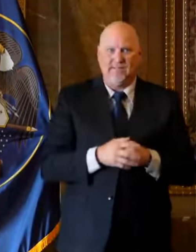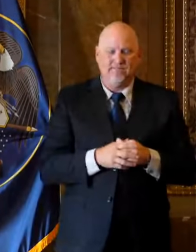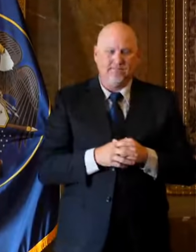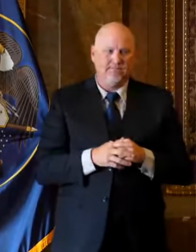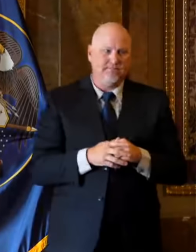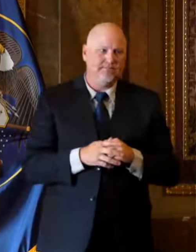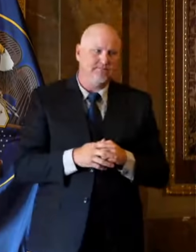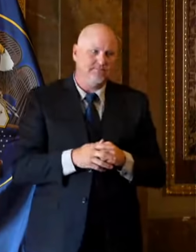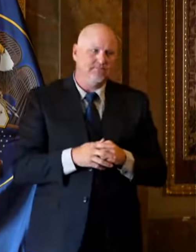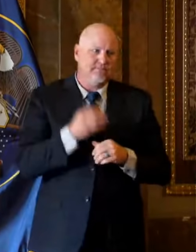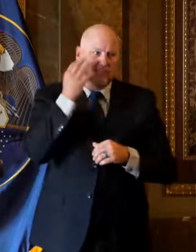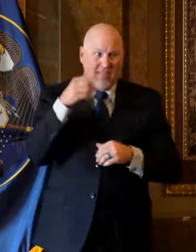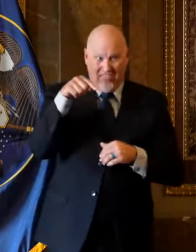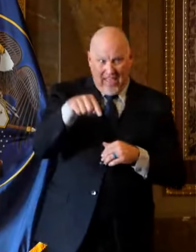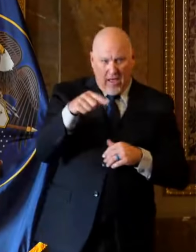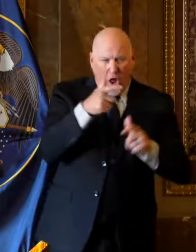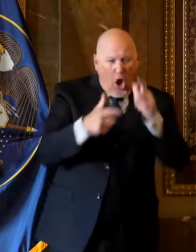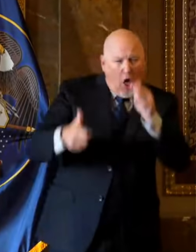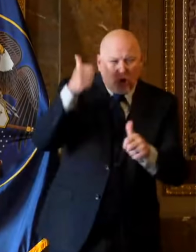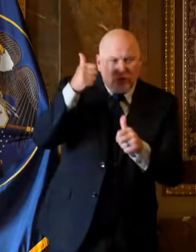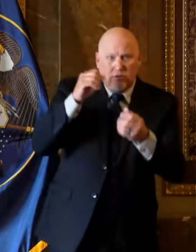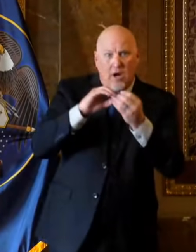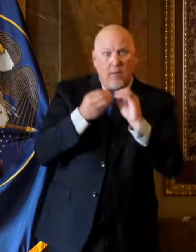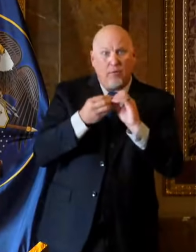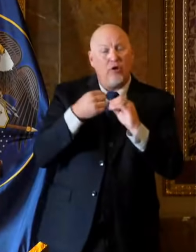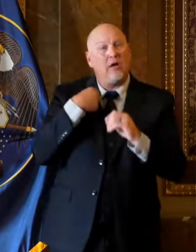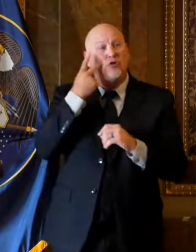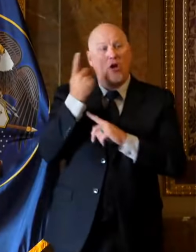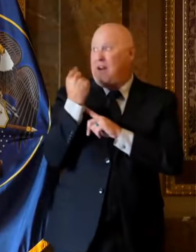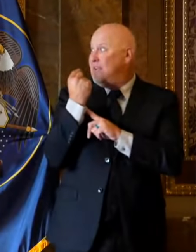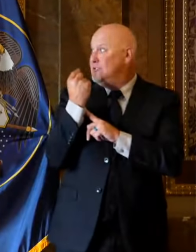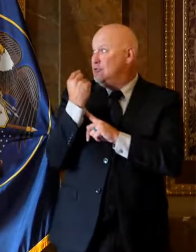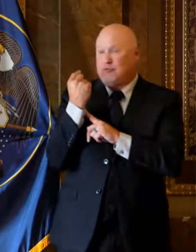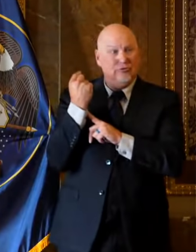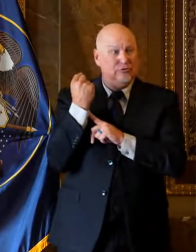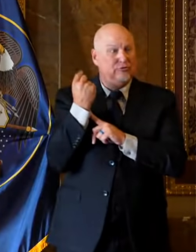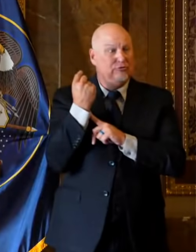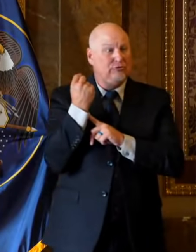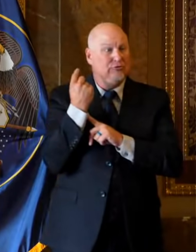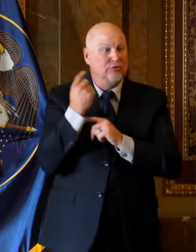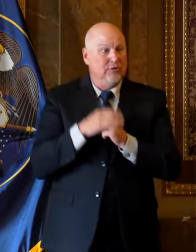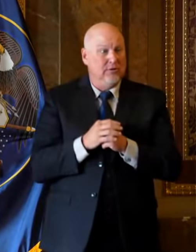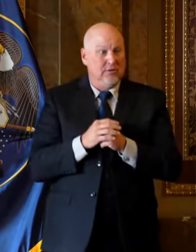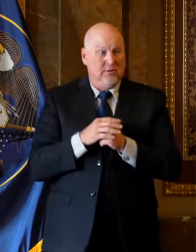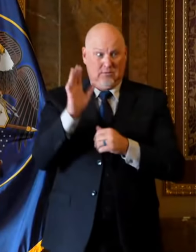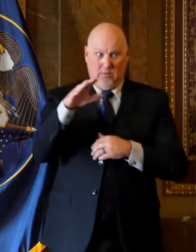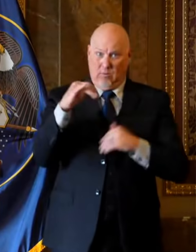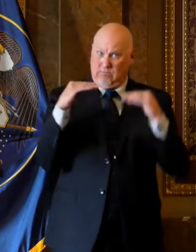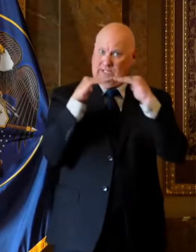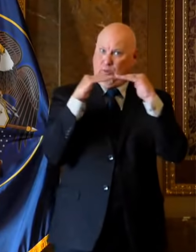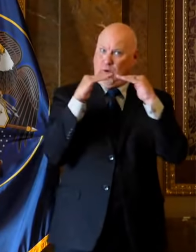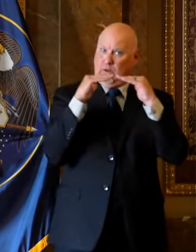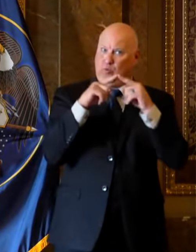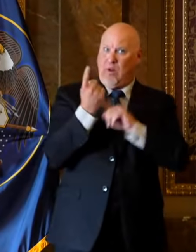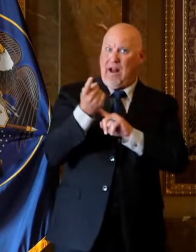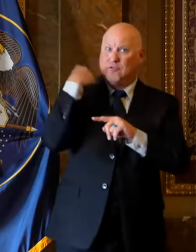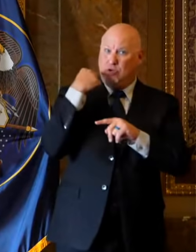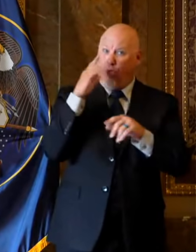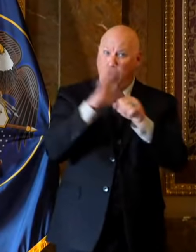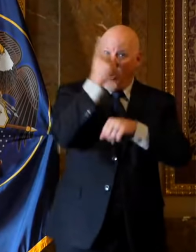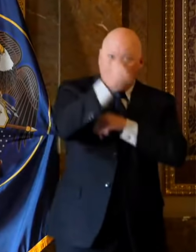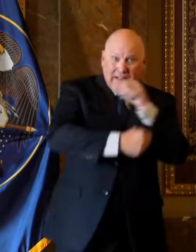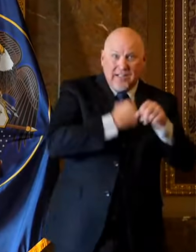school season. So combined with other Intermountain hospitals in Utah, we are now treating between